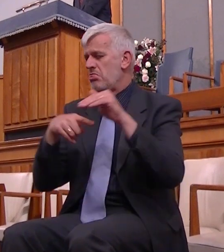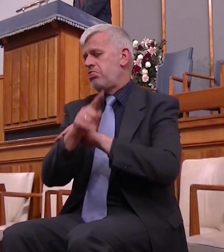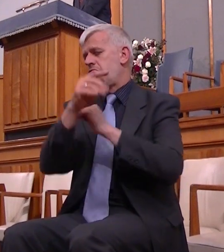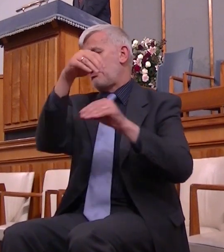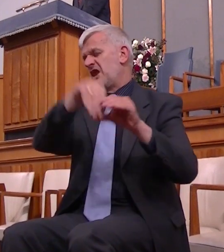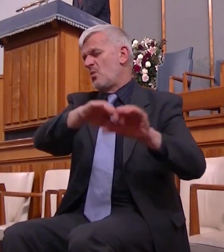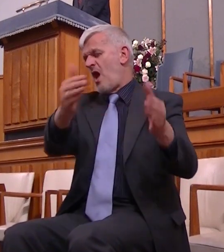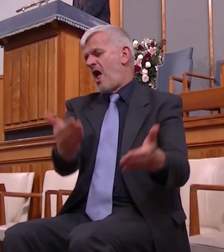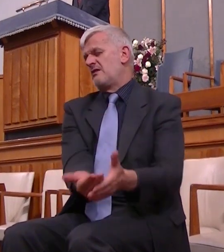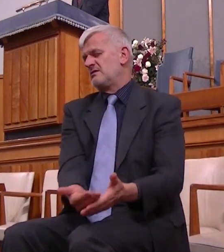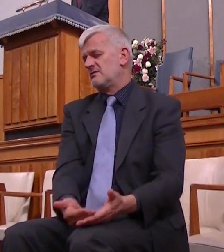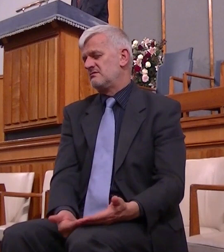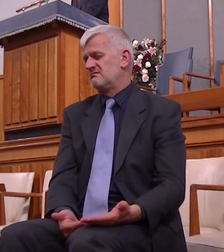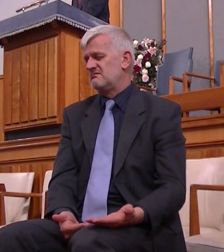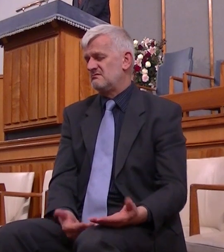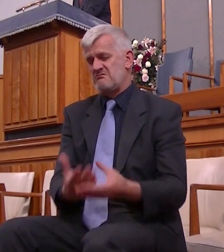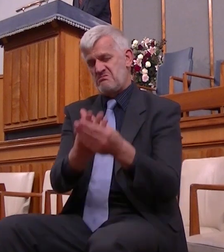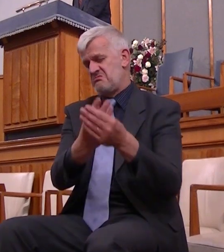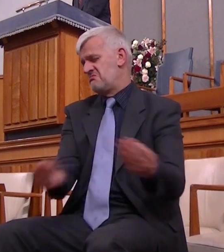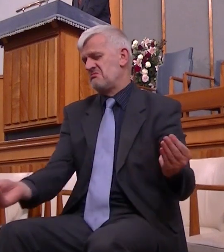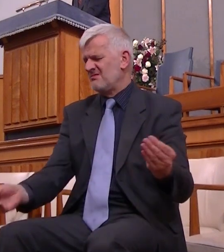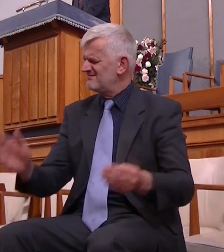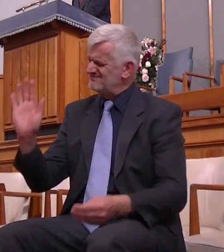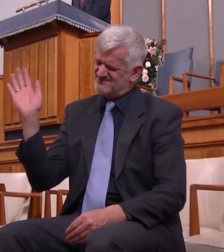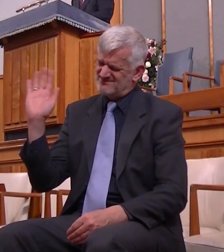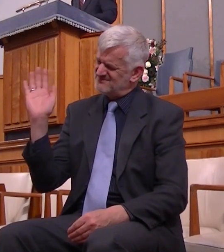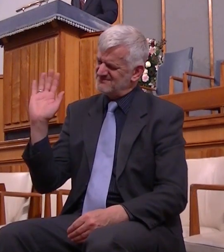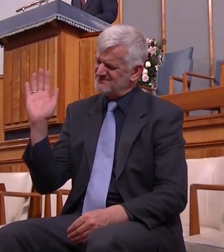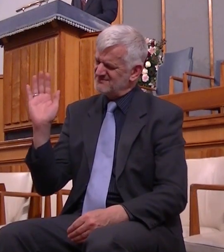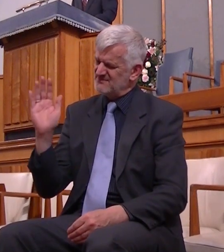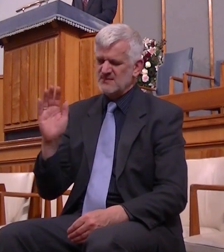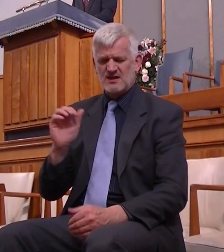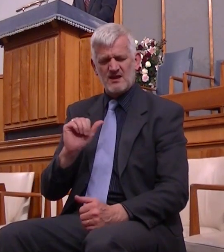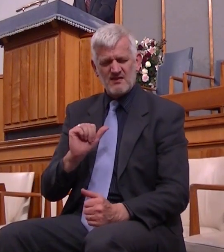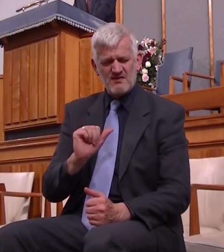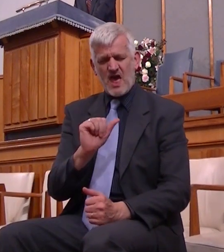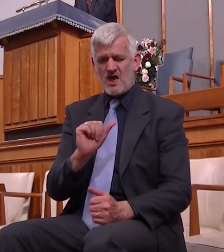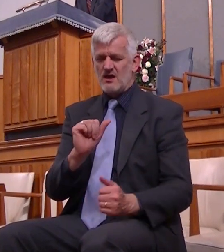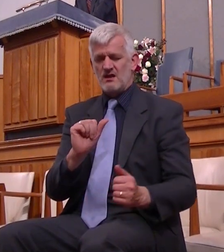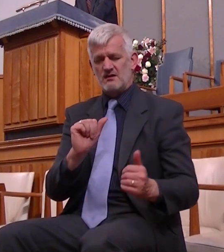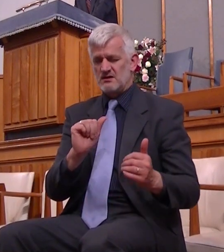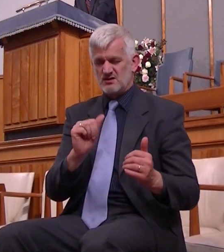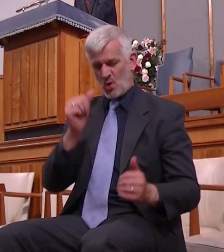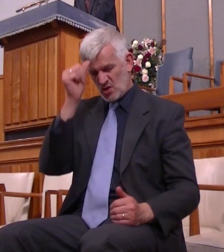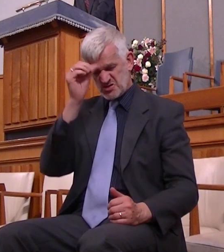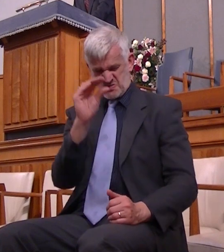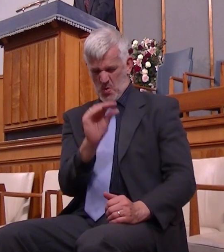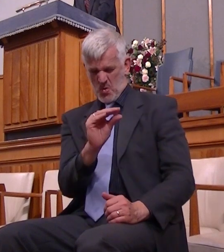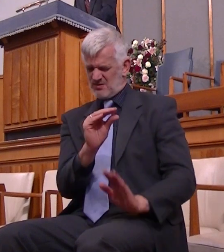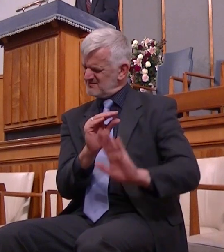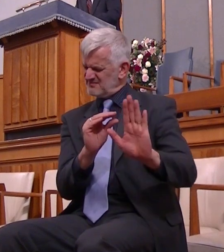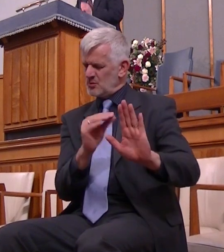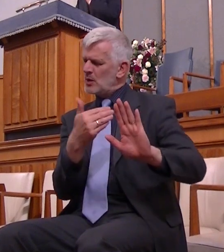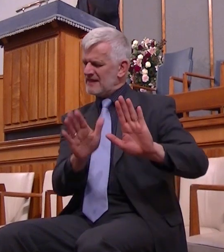a life of shallowness and emptiness, with only limited human knowledge. Come, Lord, in